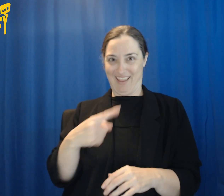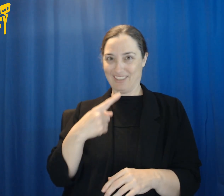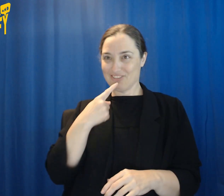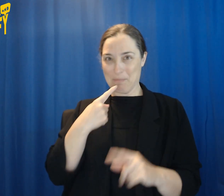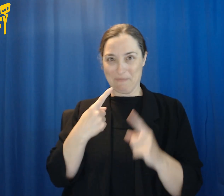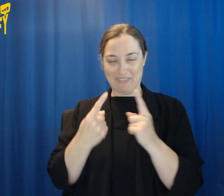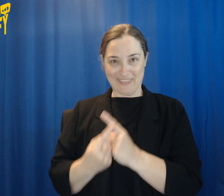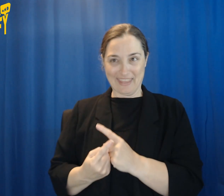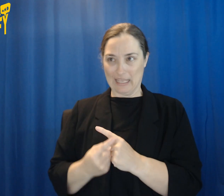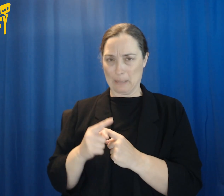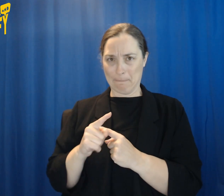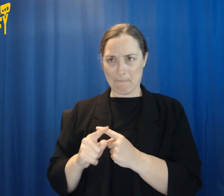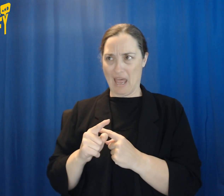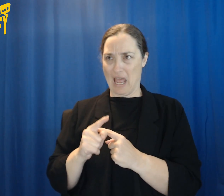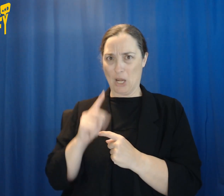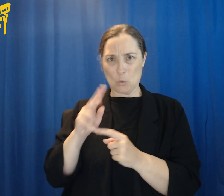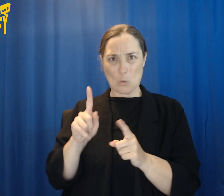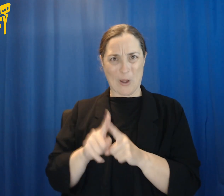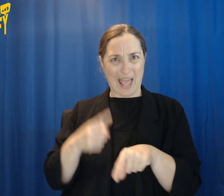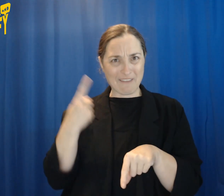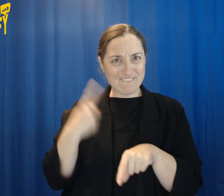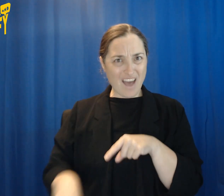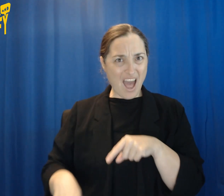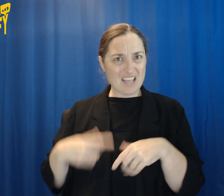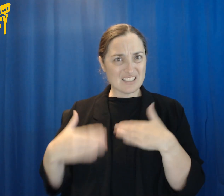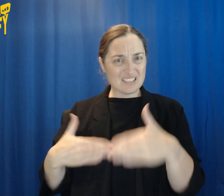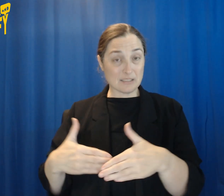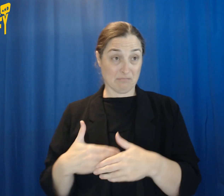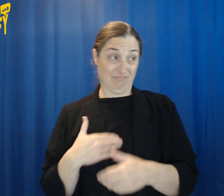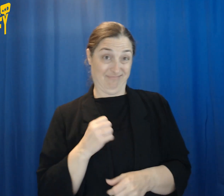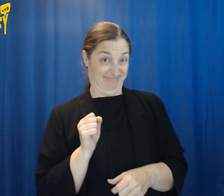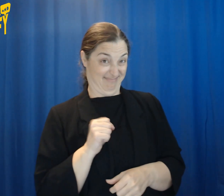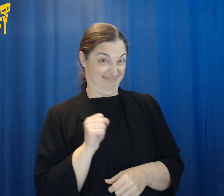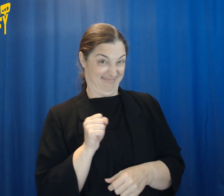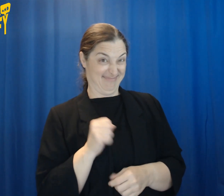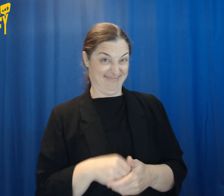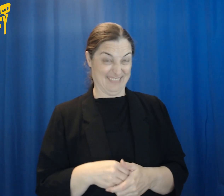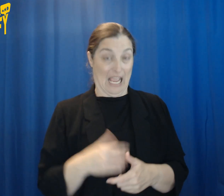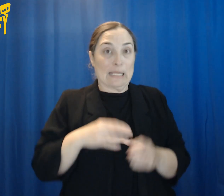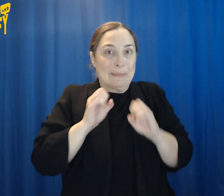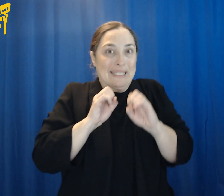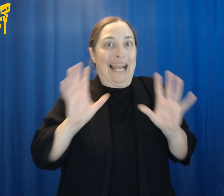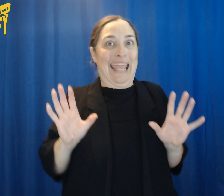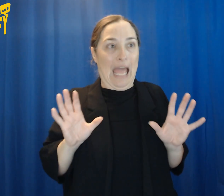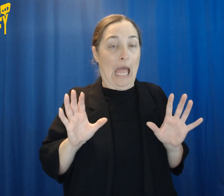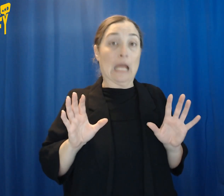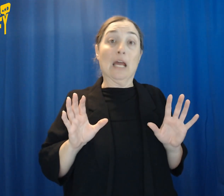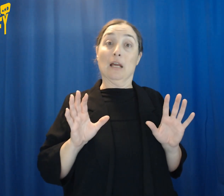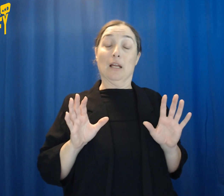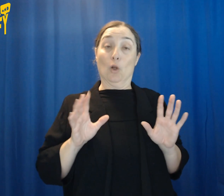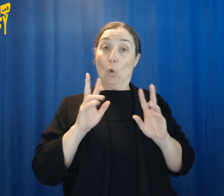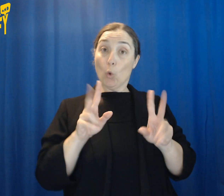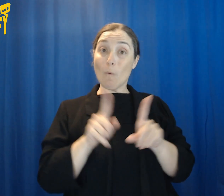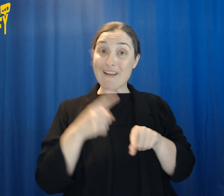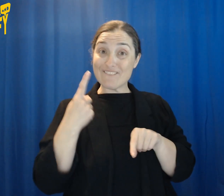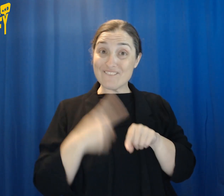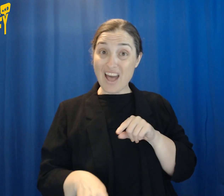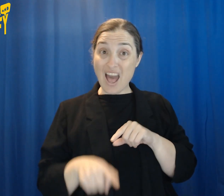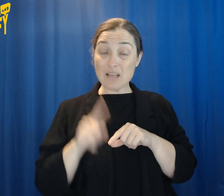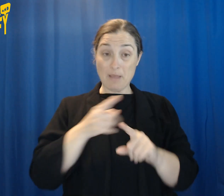moved incredibly quickly. Yeah. And I need to make it very clear that it seems like it moved very quickly, but up to that point, it